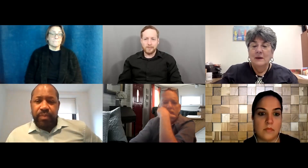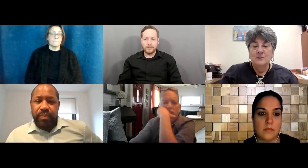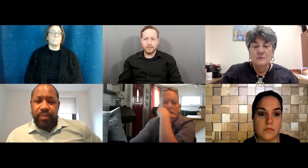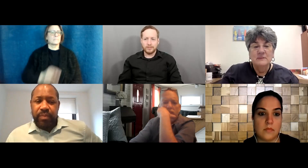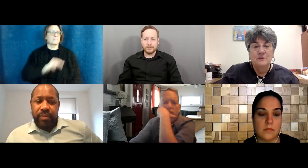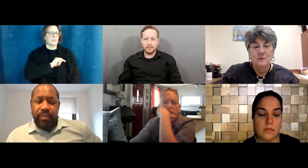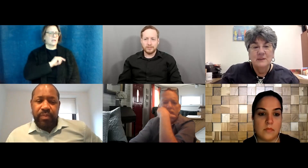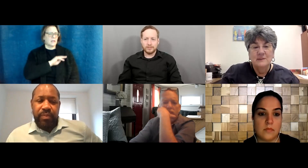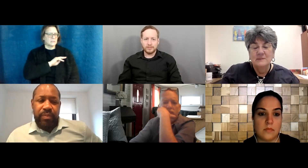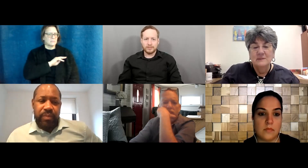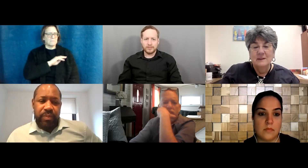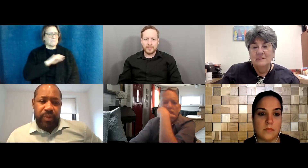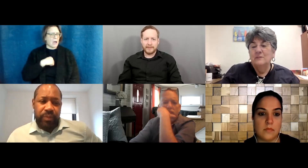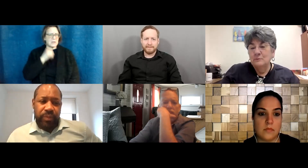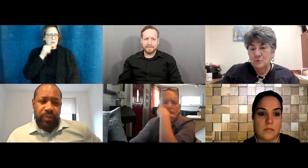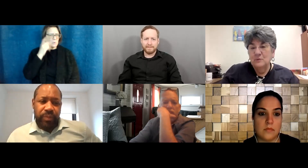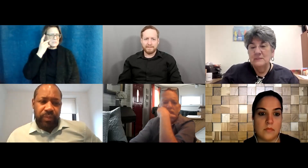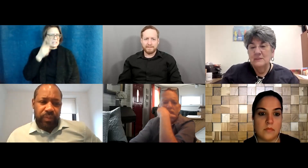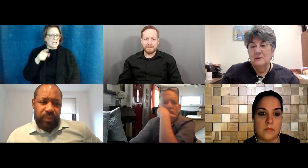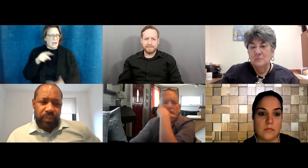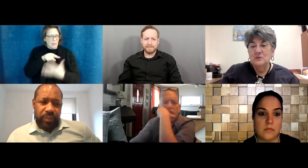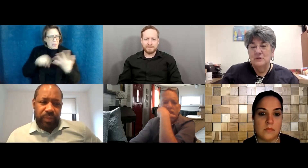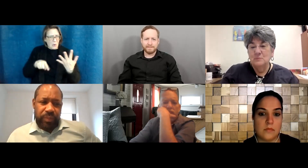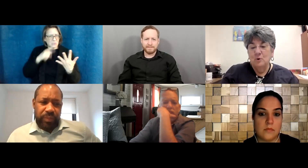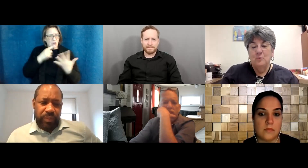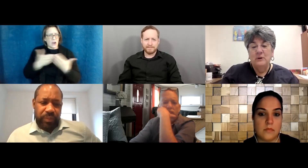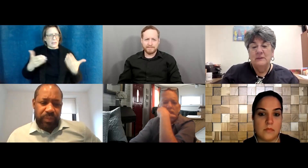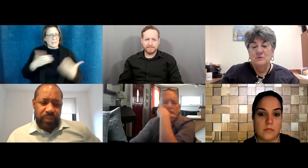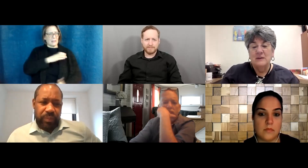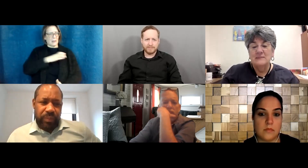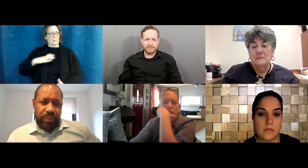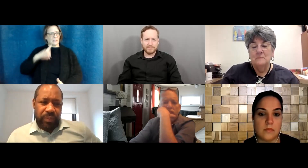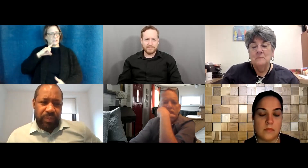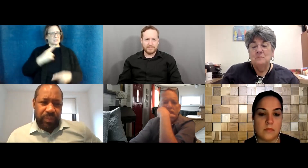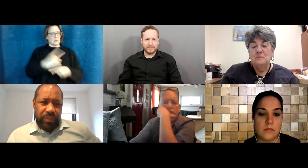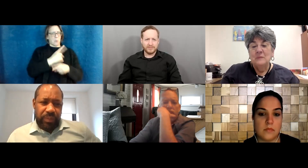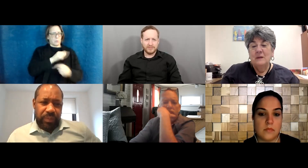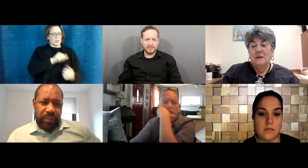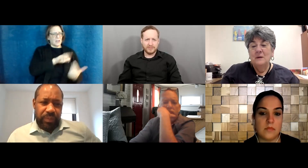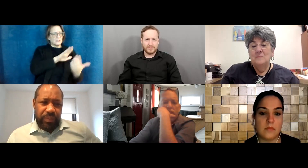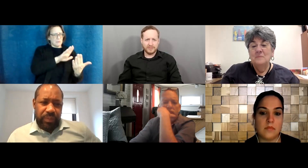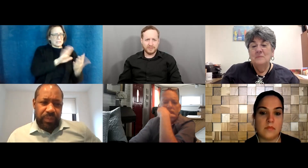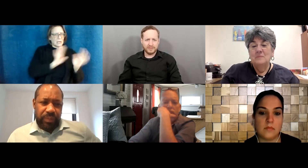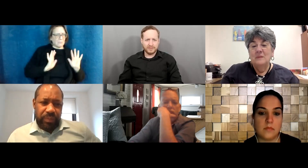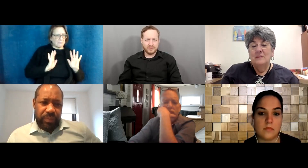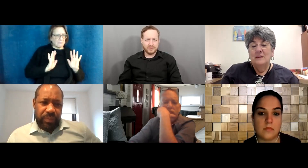Yeah, I don't see those as, I think those are things that the commission is appropriately addressing.